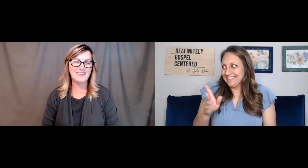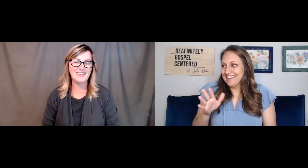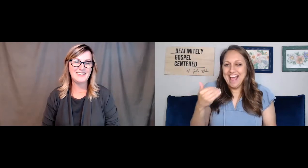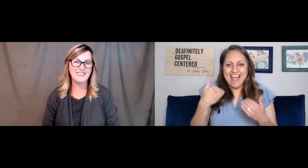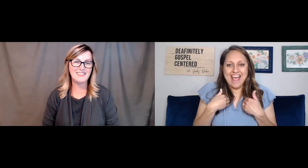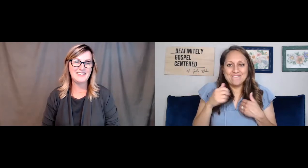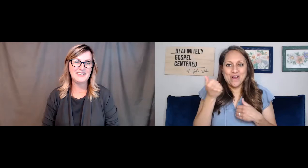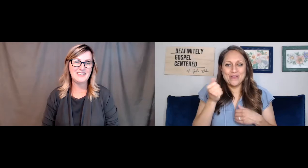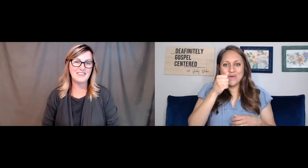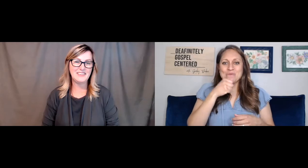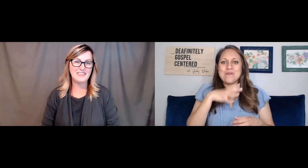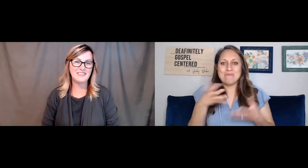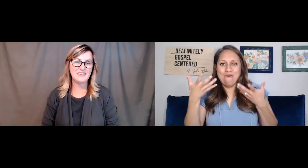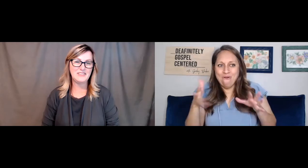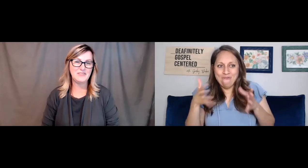life,